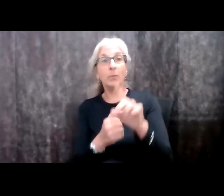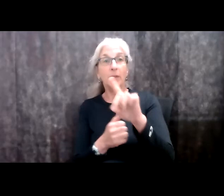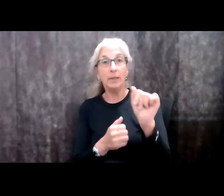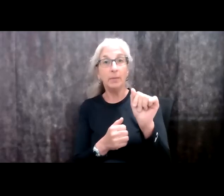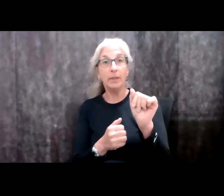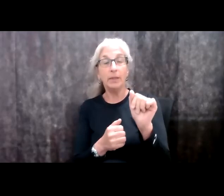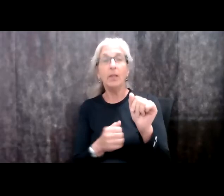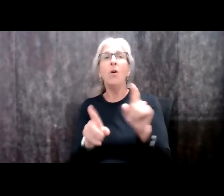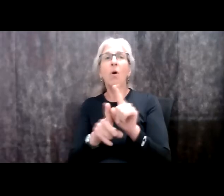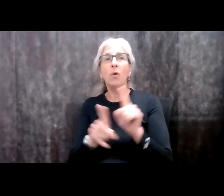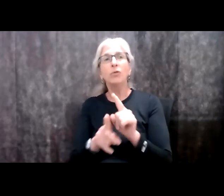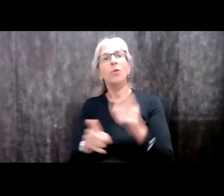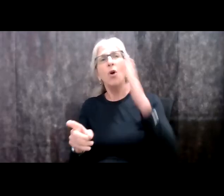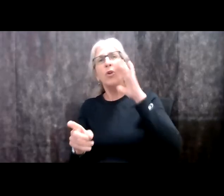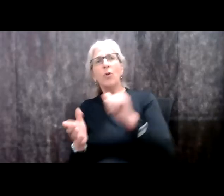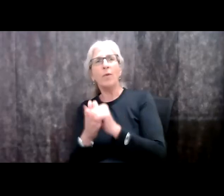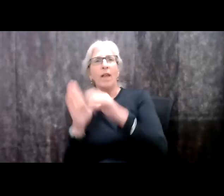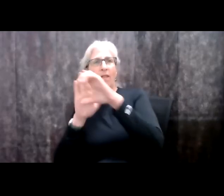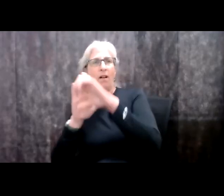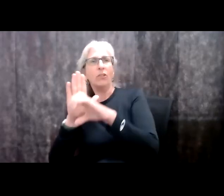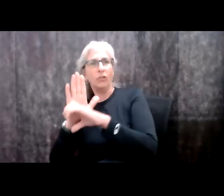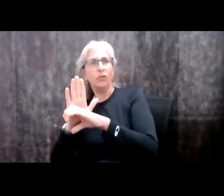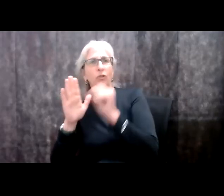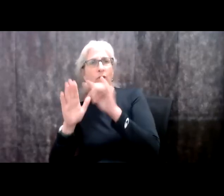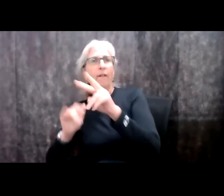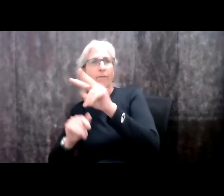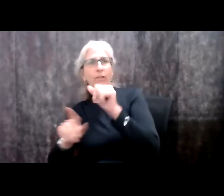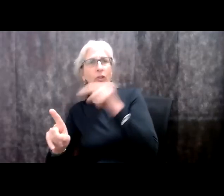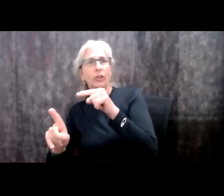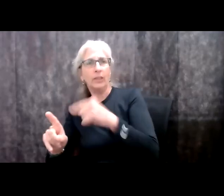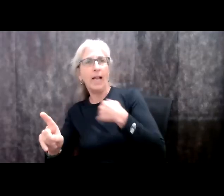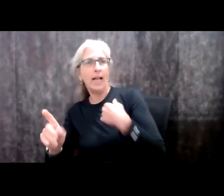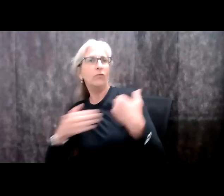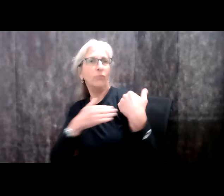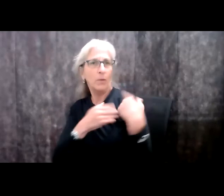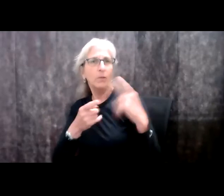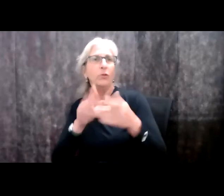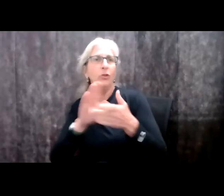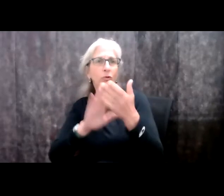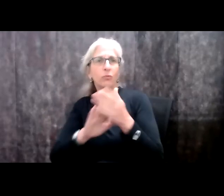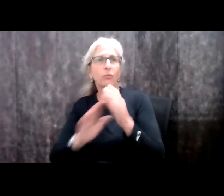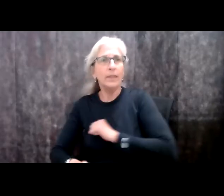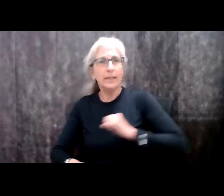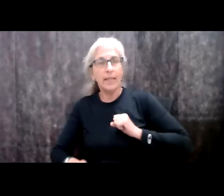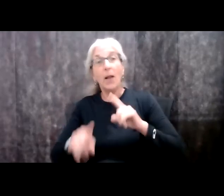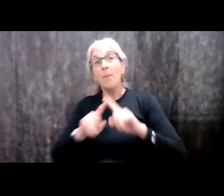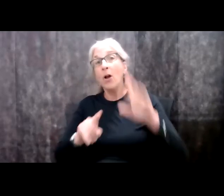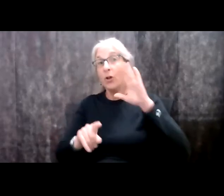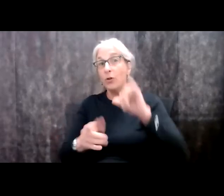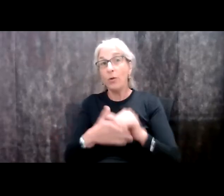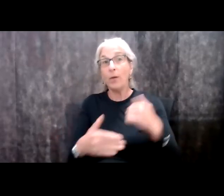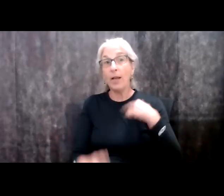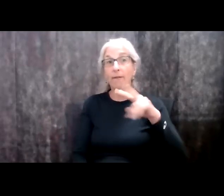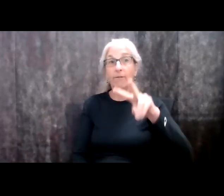responsibilities, the lieutenant governor also gets to sit on various state boards and commissions. And so there is a Virginia Disability Commission, and you have my